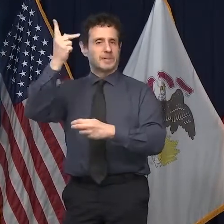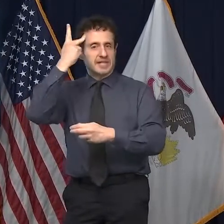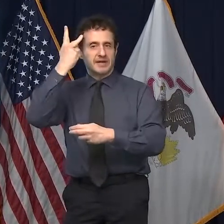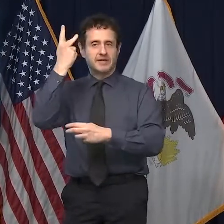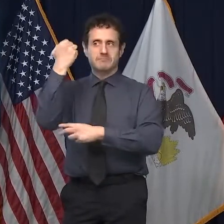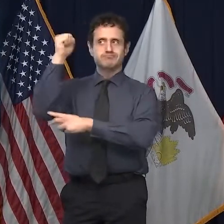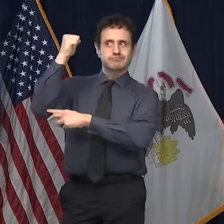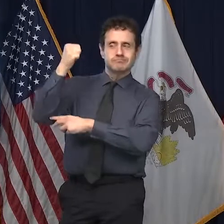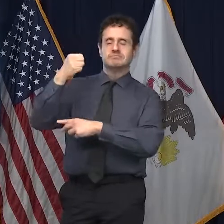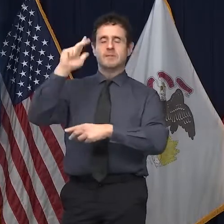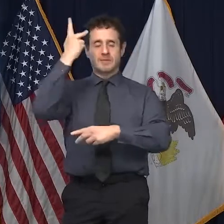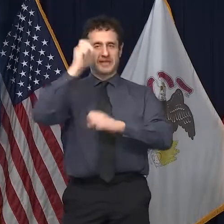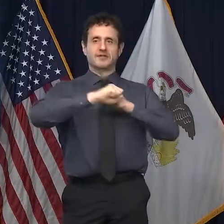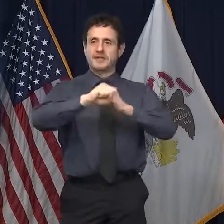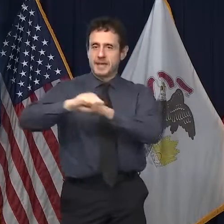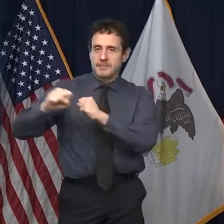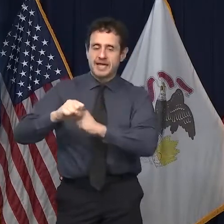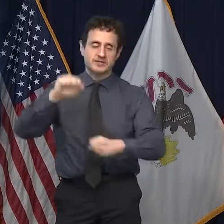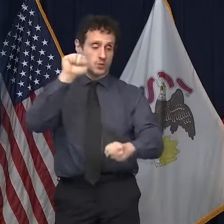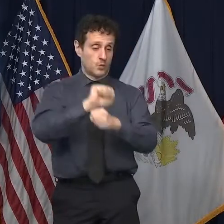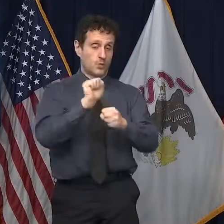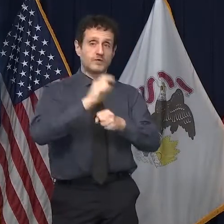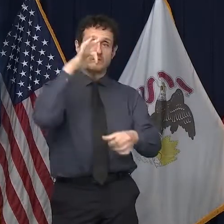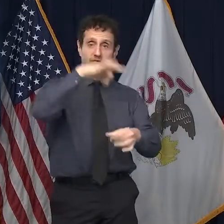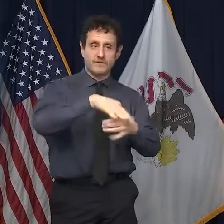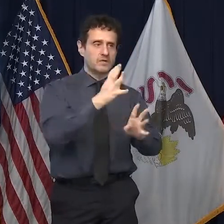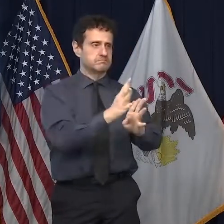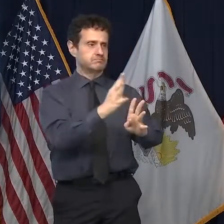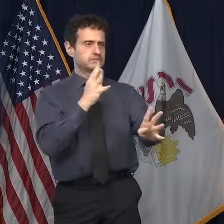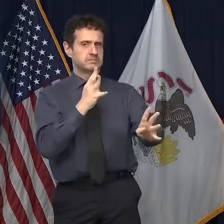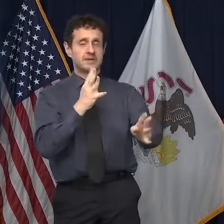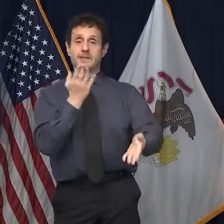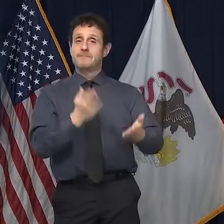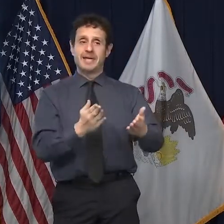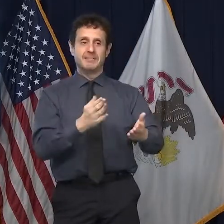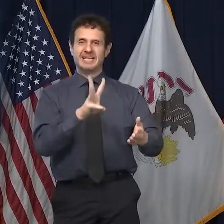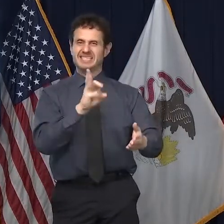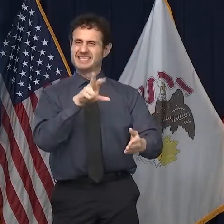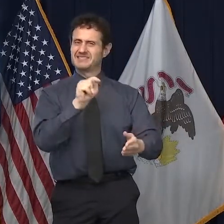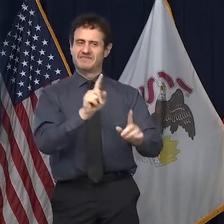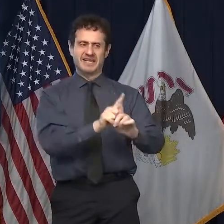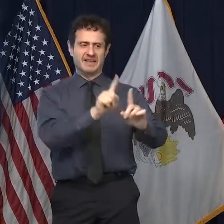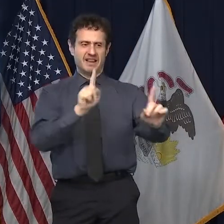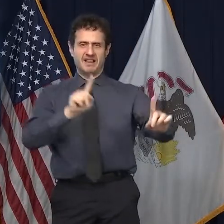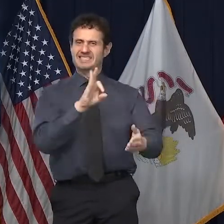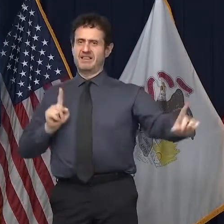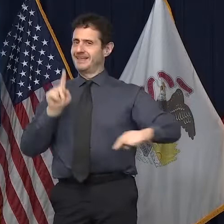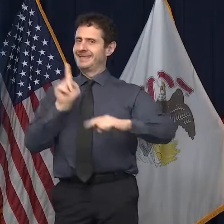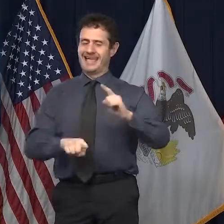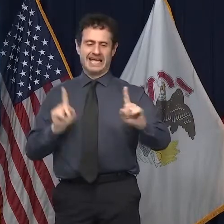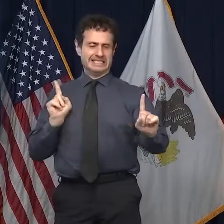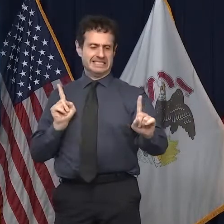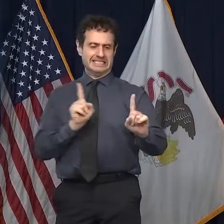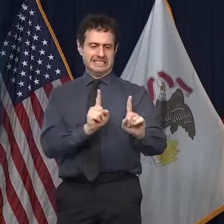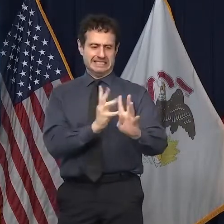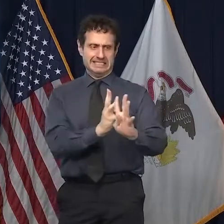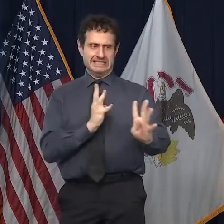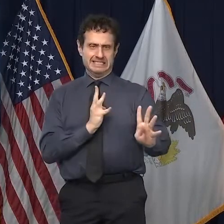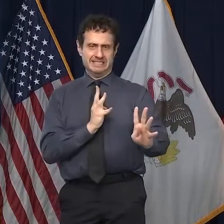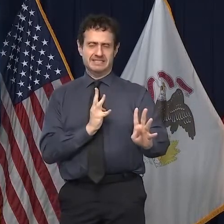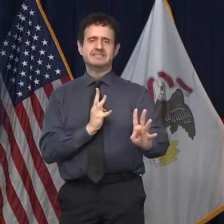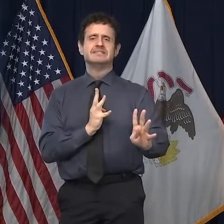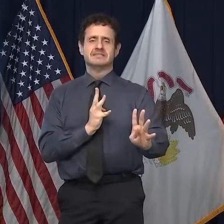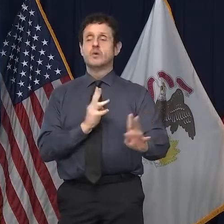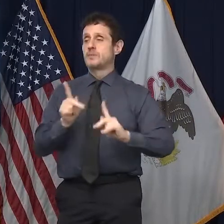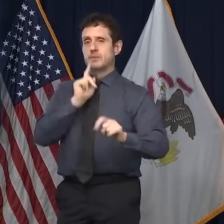polling places, stood in line to vote where maybe they couldn't maintain the 6 foot of distance, anyone who participated